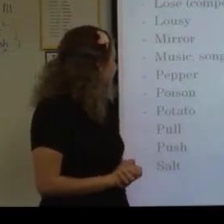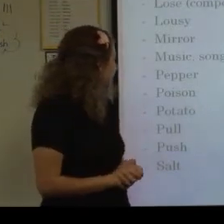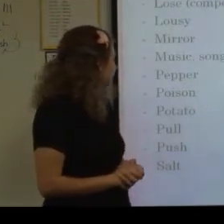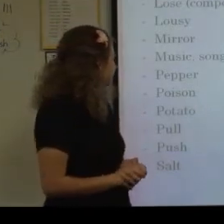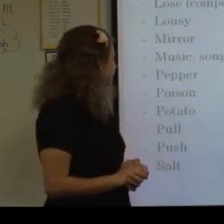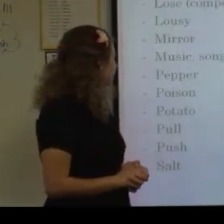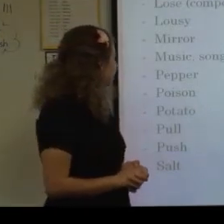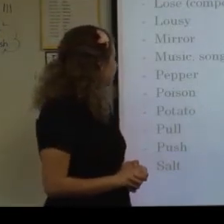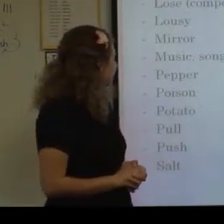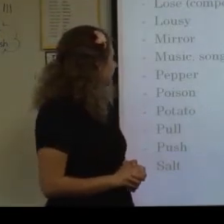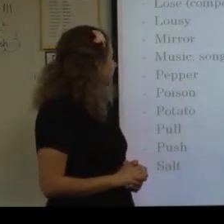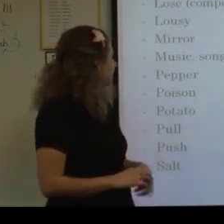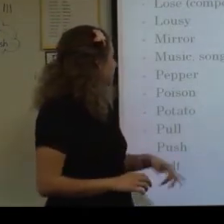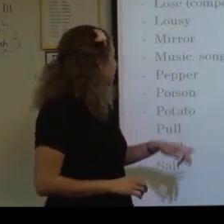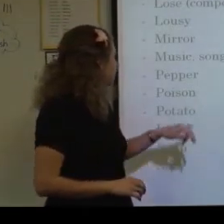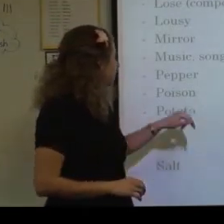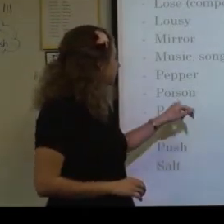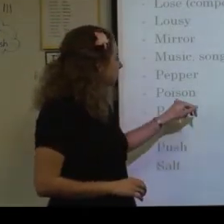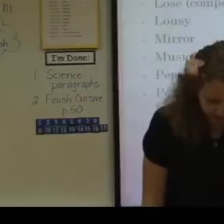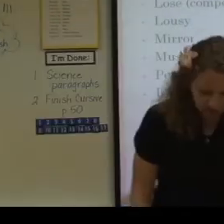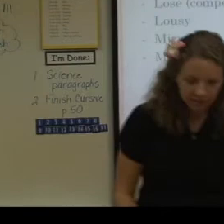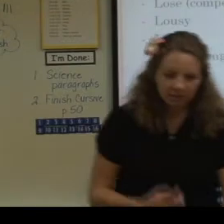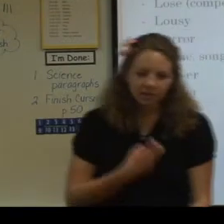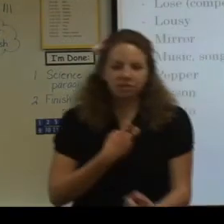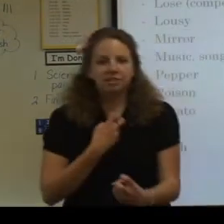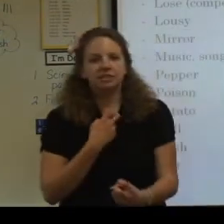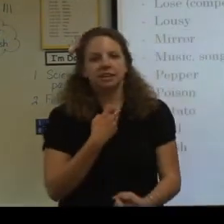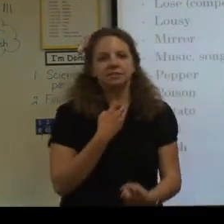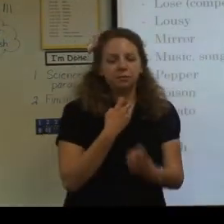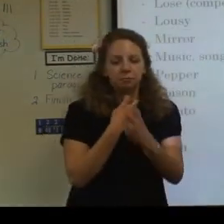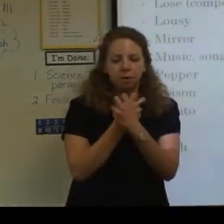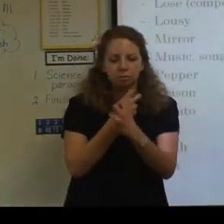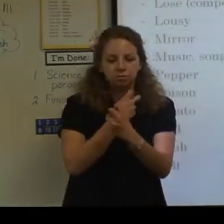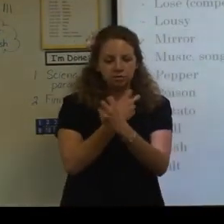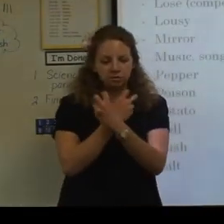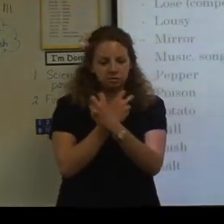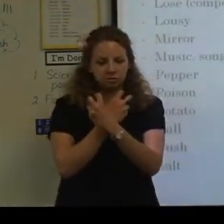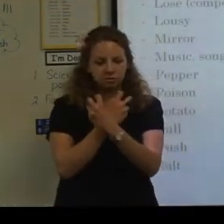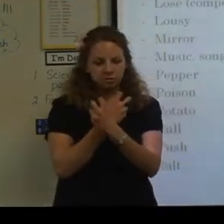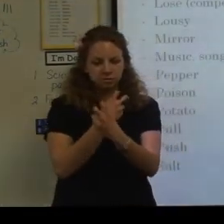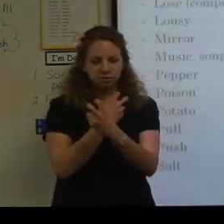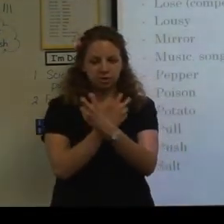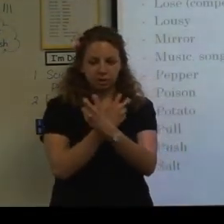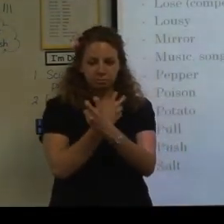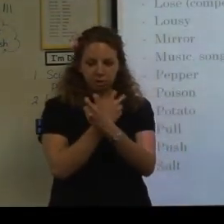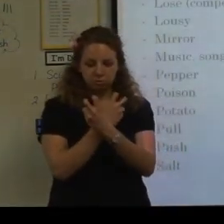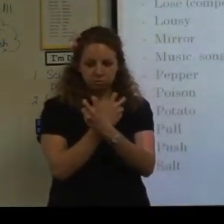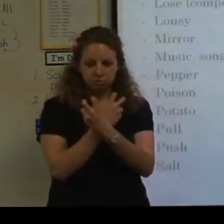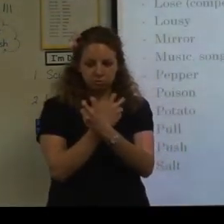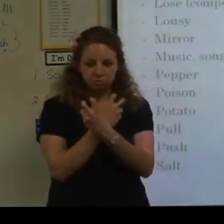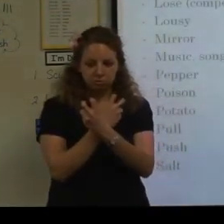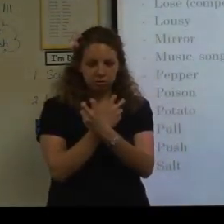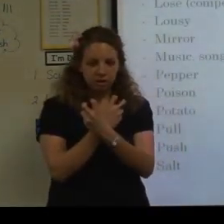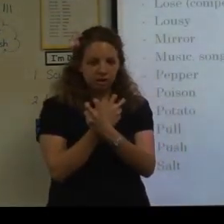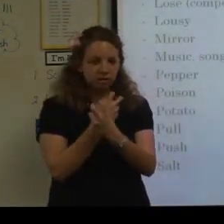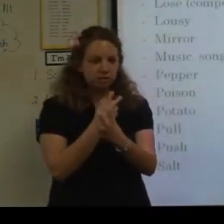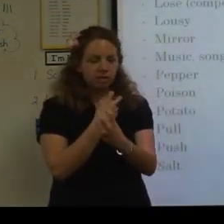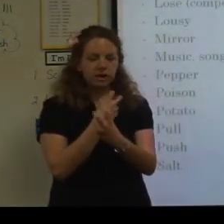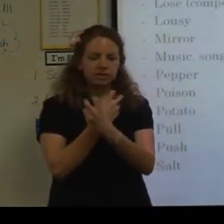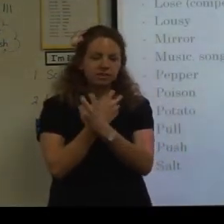Okay. And then this is actually the sign for bones, for like a bone. So I think